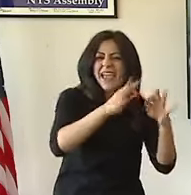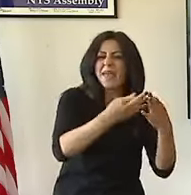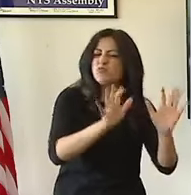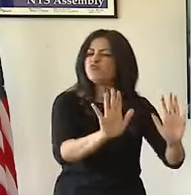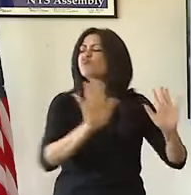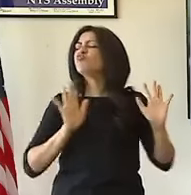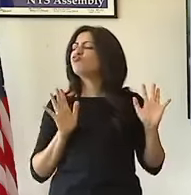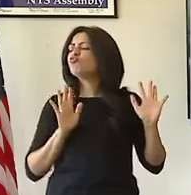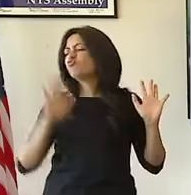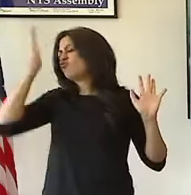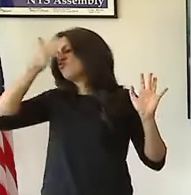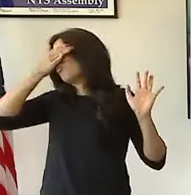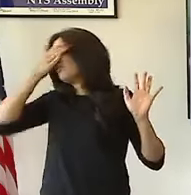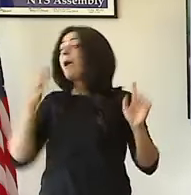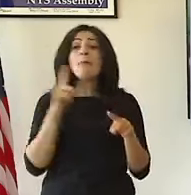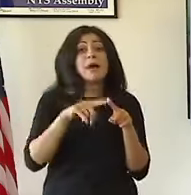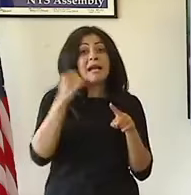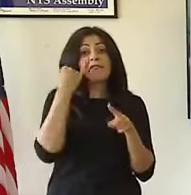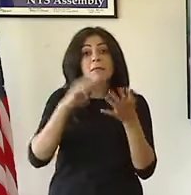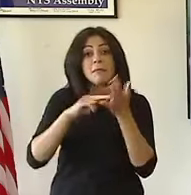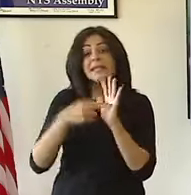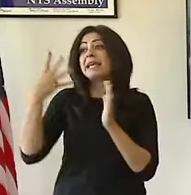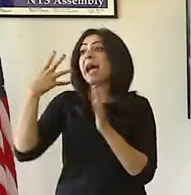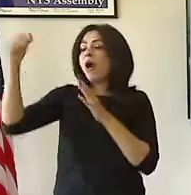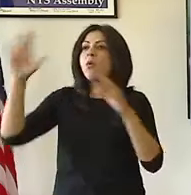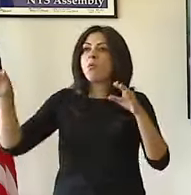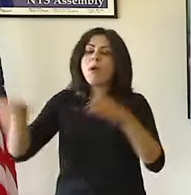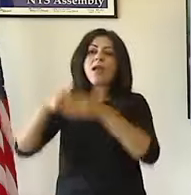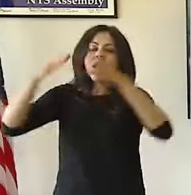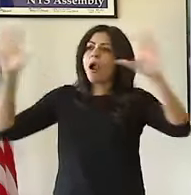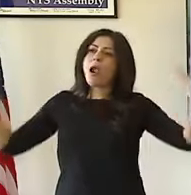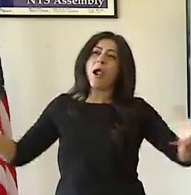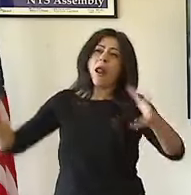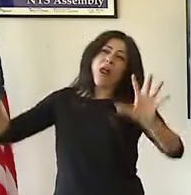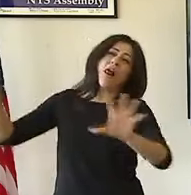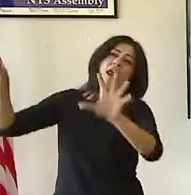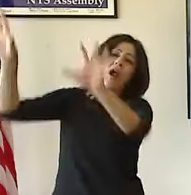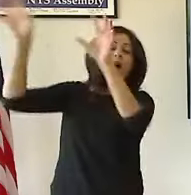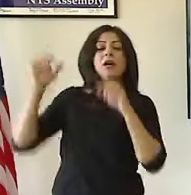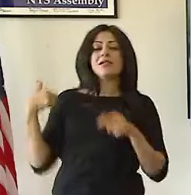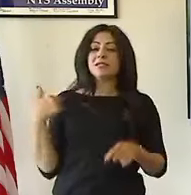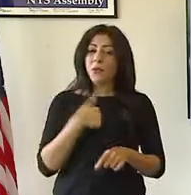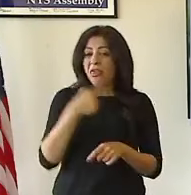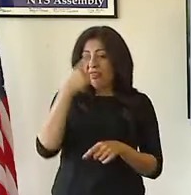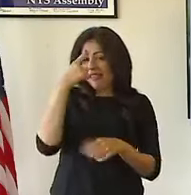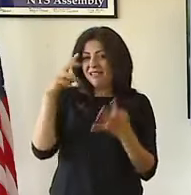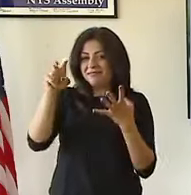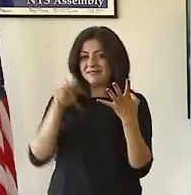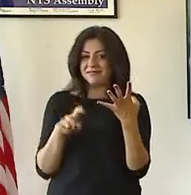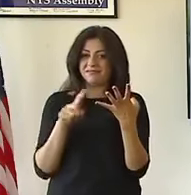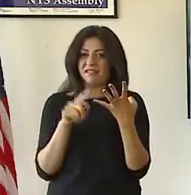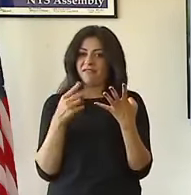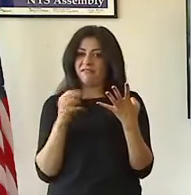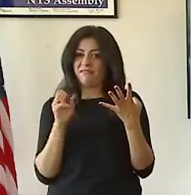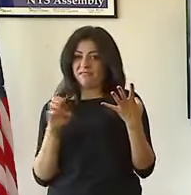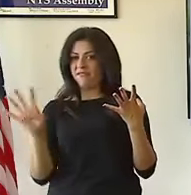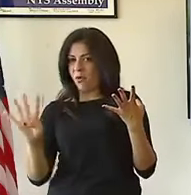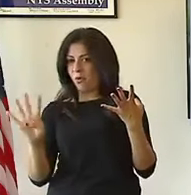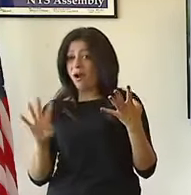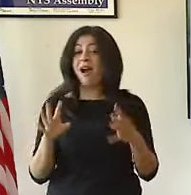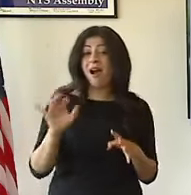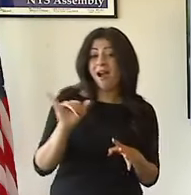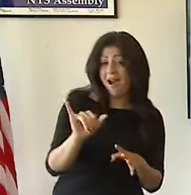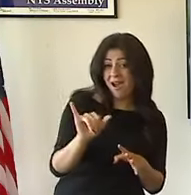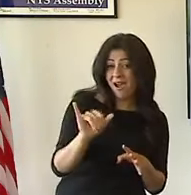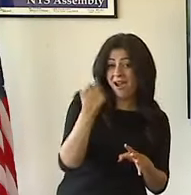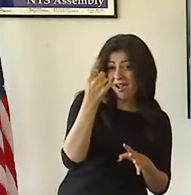But if you're talking about going out to a wedding venue, we believe currently that's in phase 4. Although again, keep in